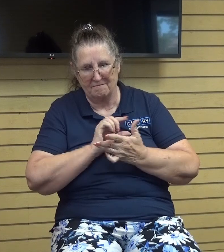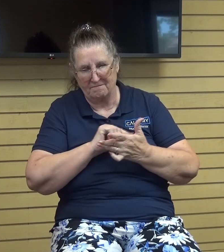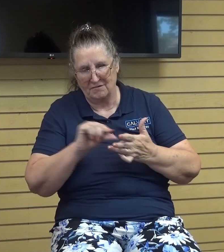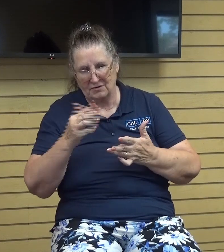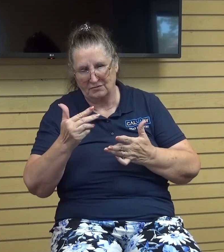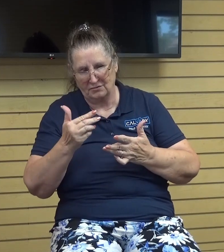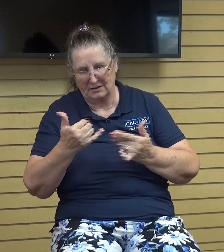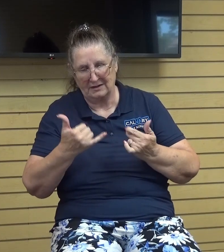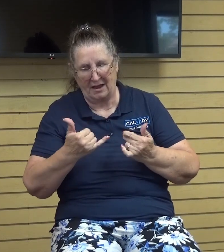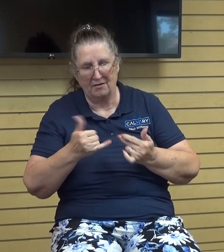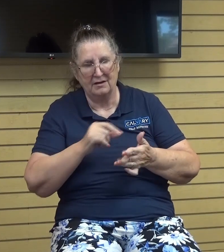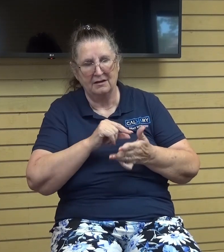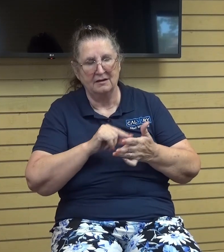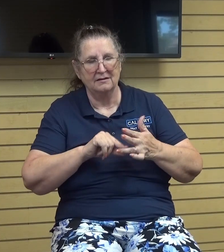today where we left off.